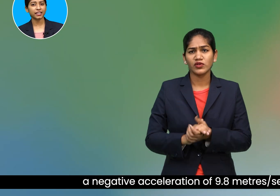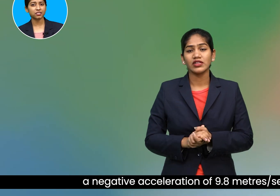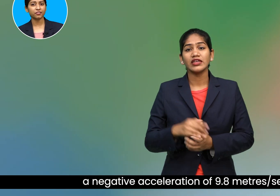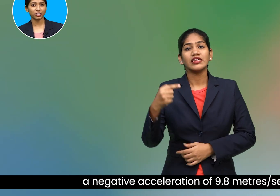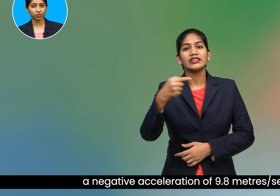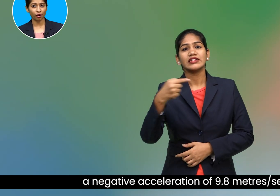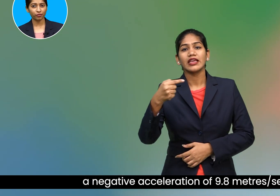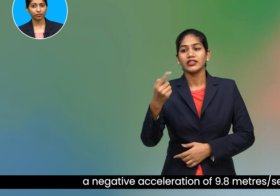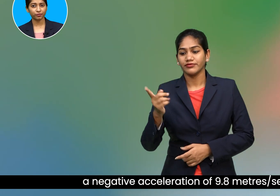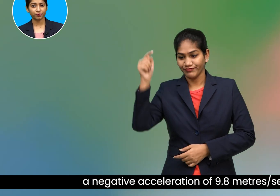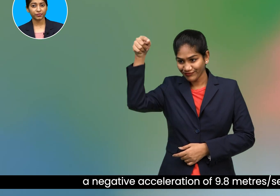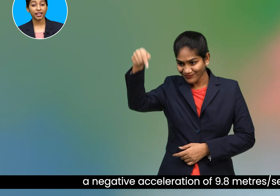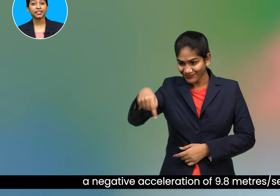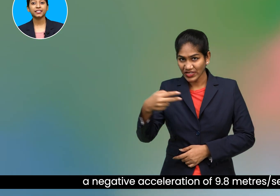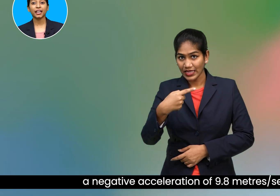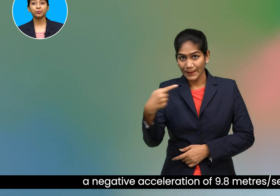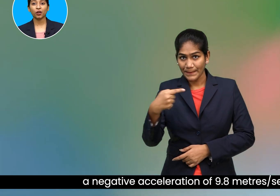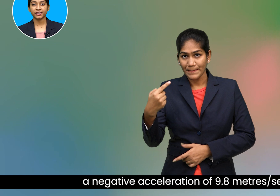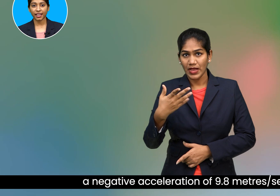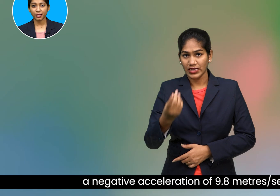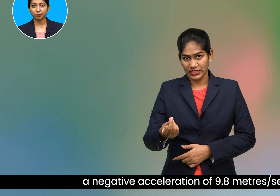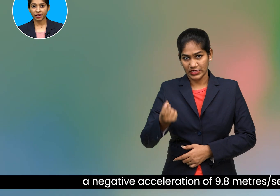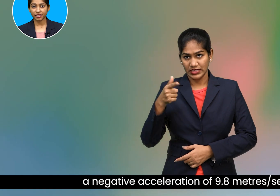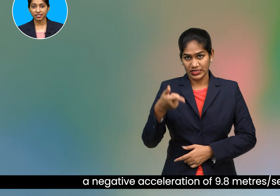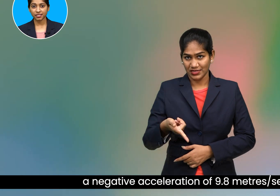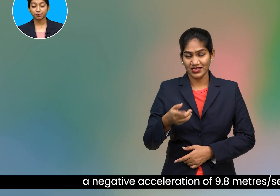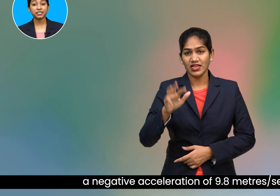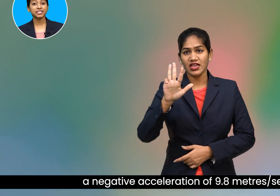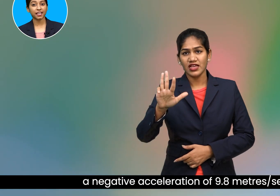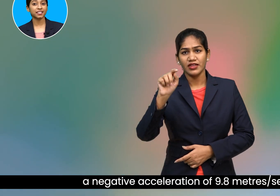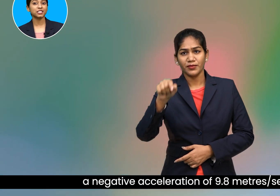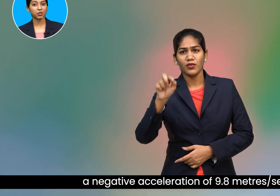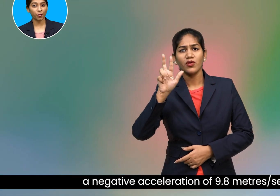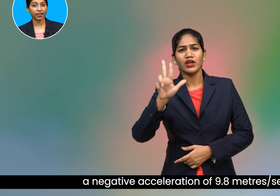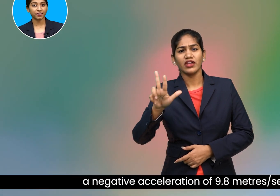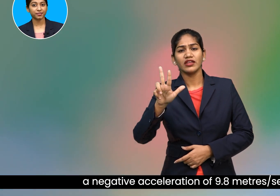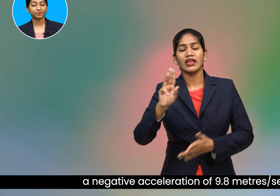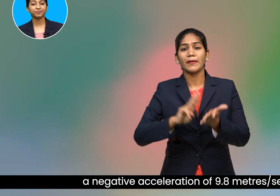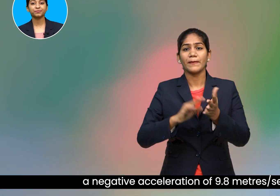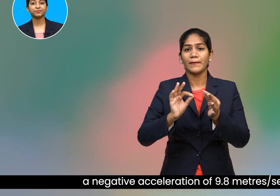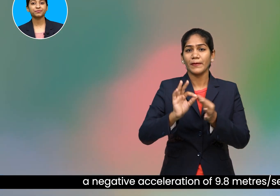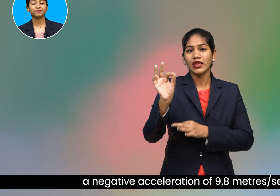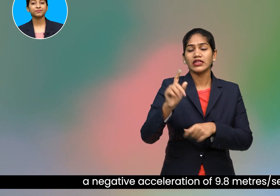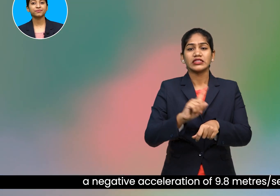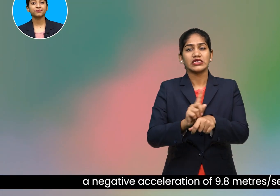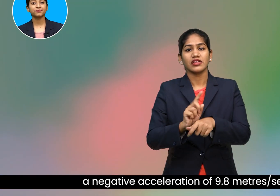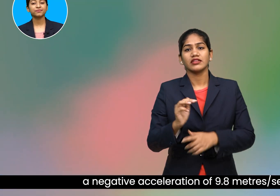negative acceleration of 9.8 meters per second square.